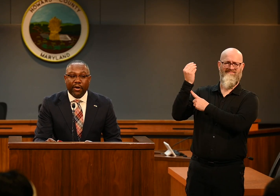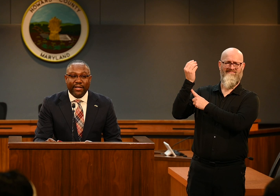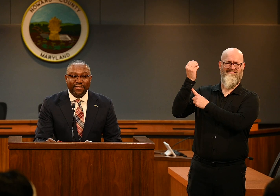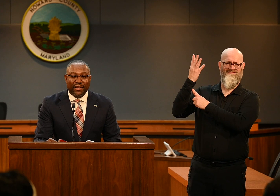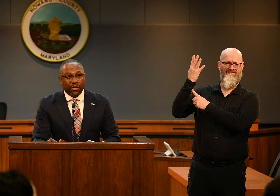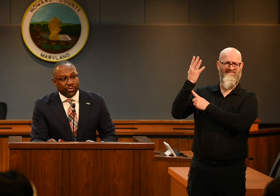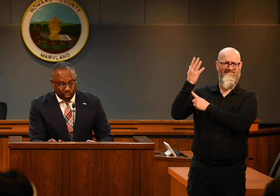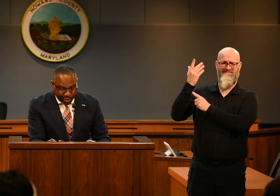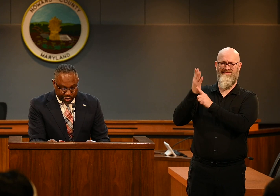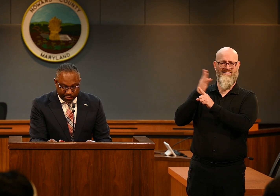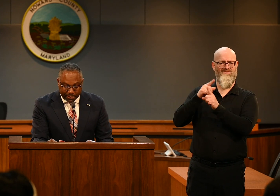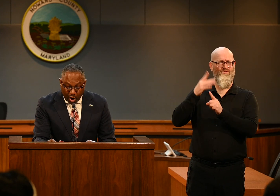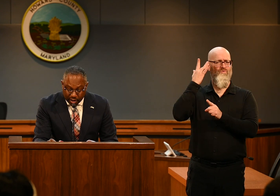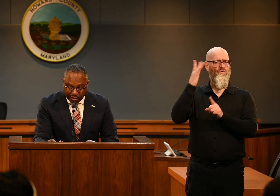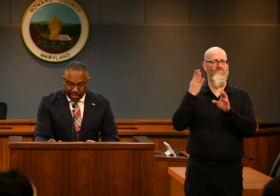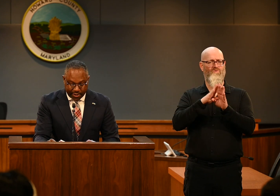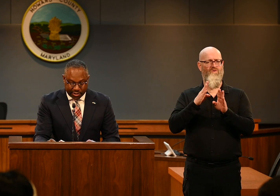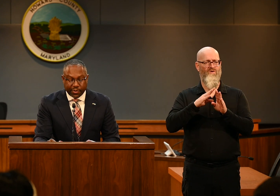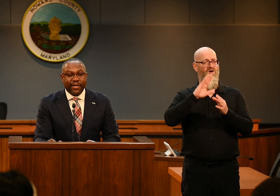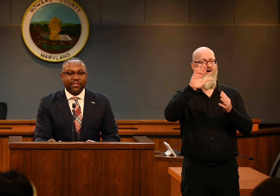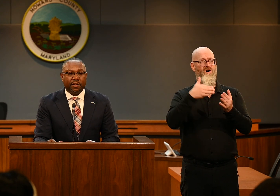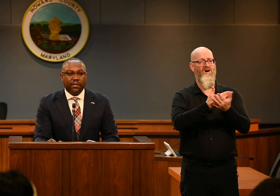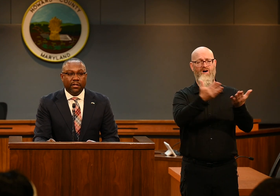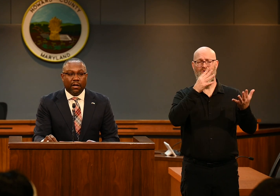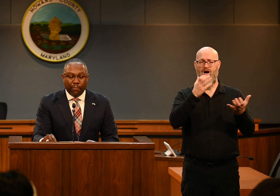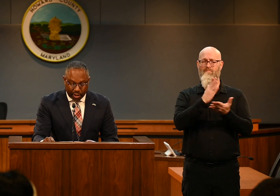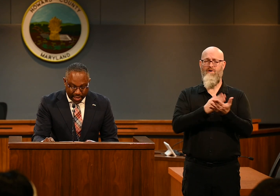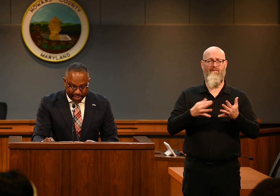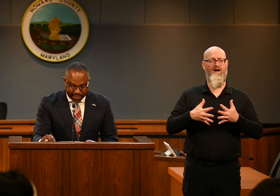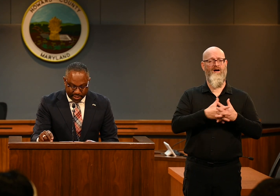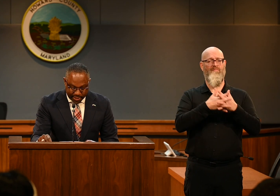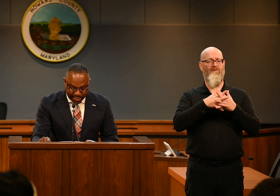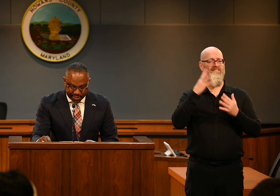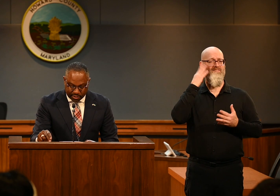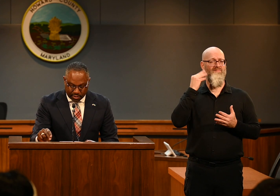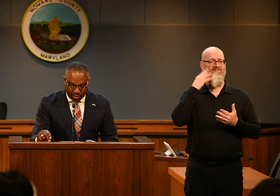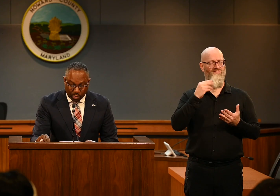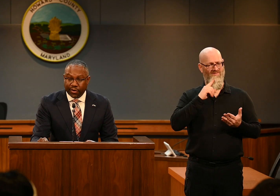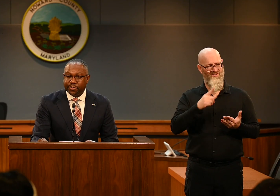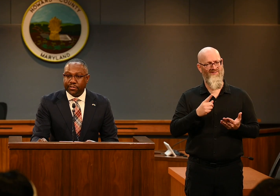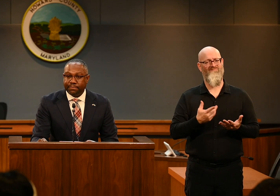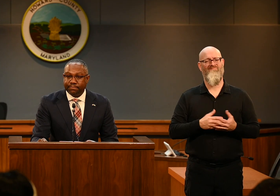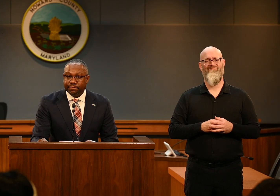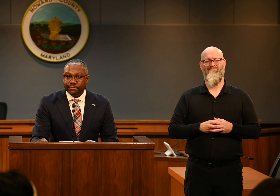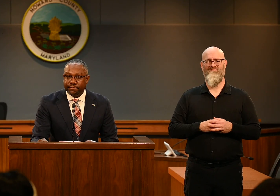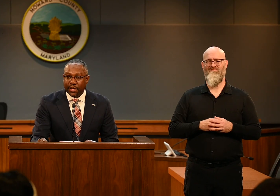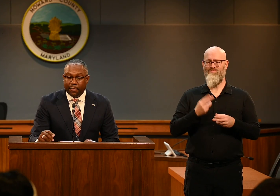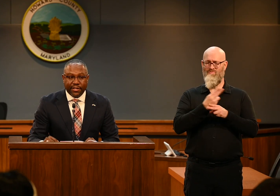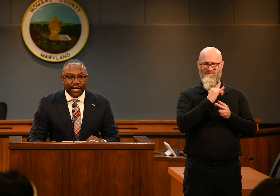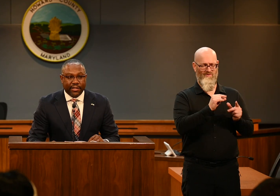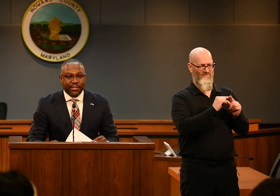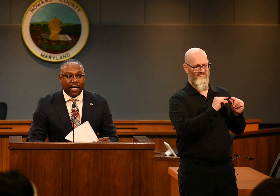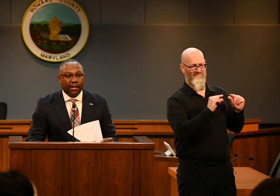All Americans and those who wish to be part of the American experience immortalize these words.